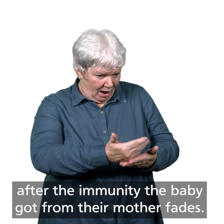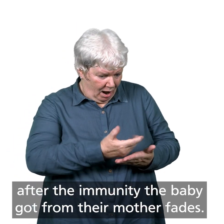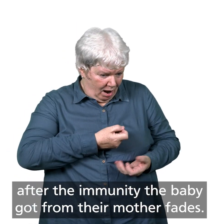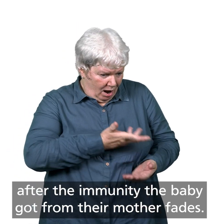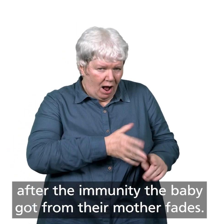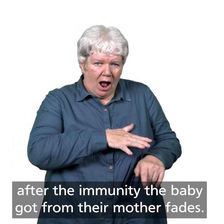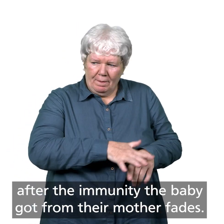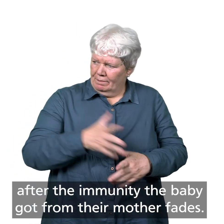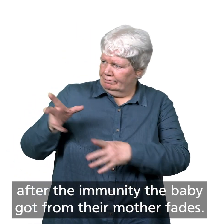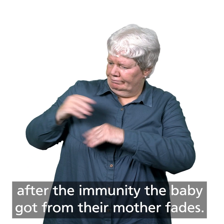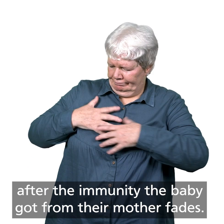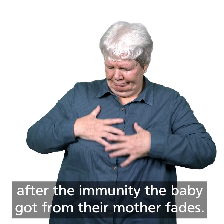from their mother fades.